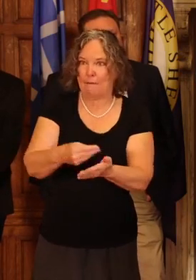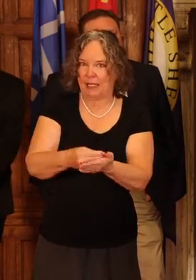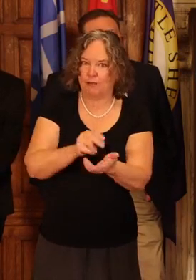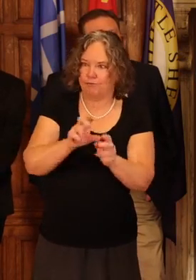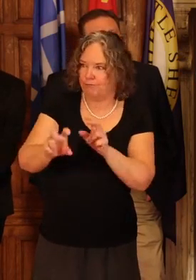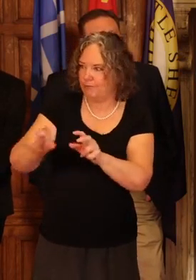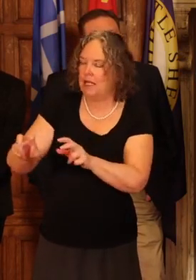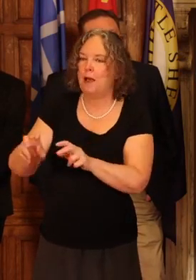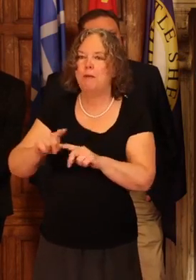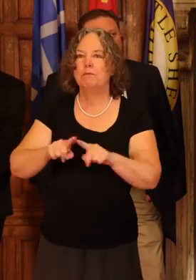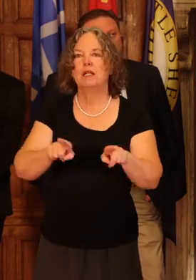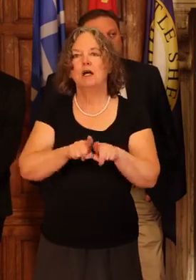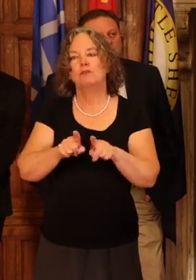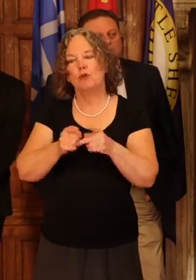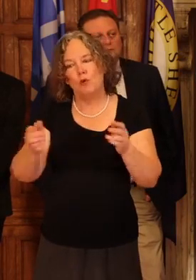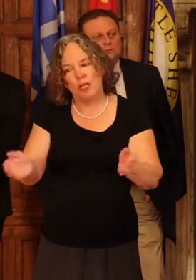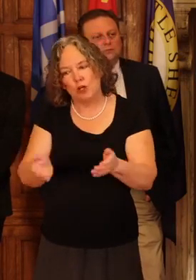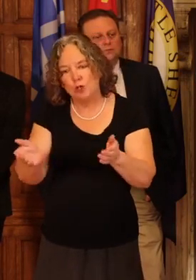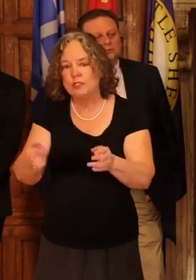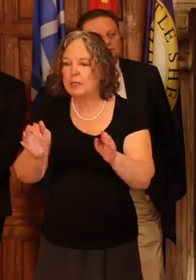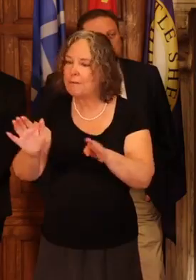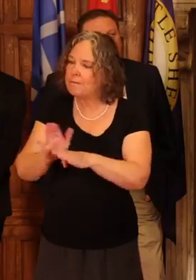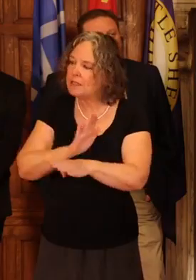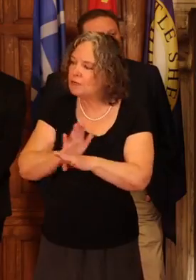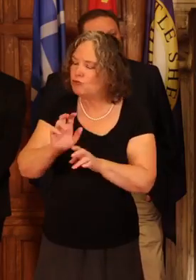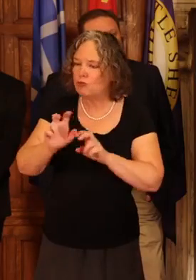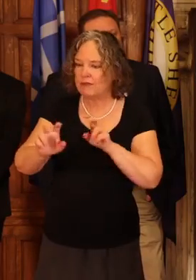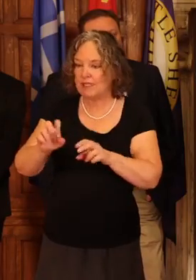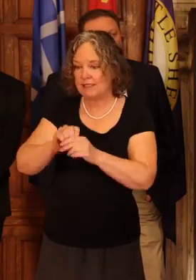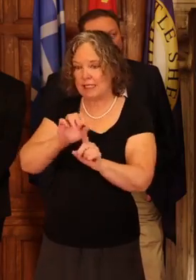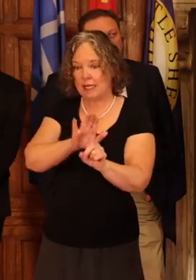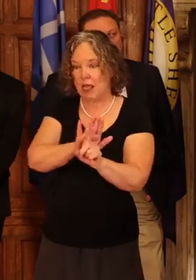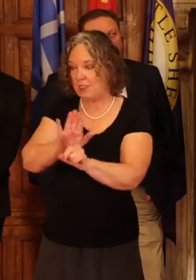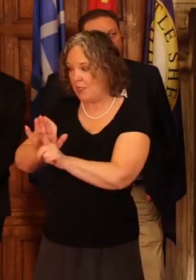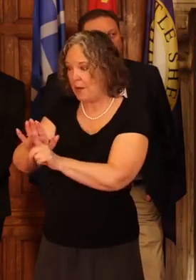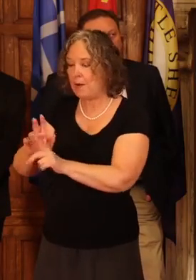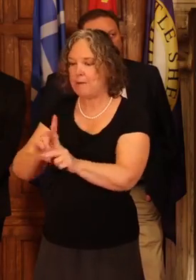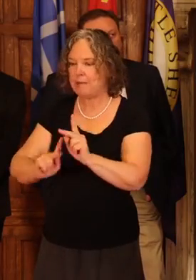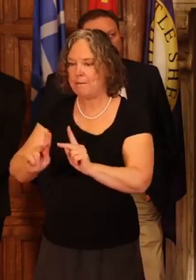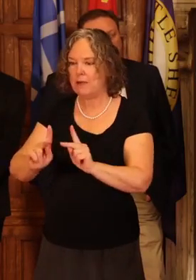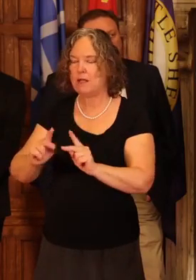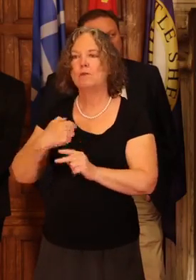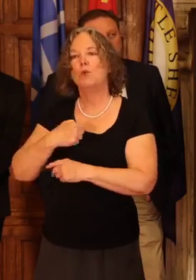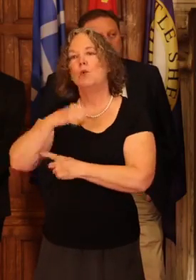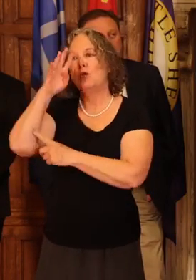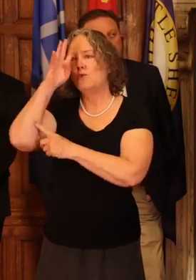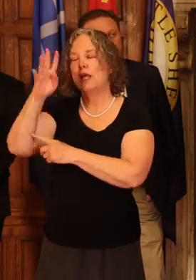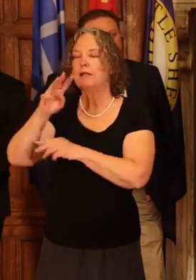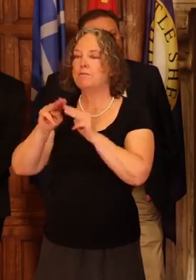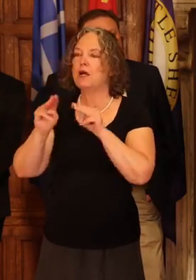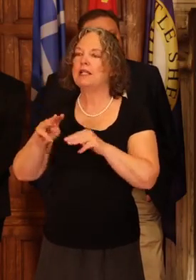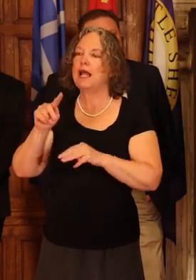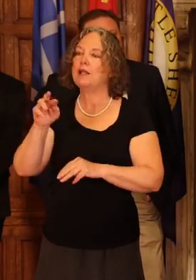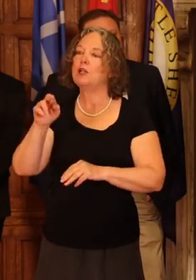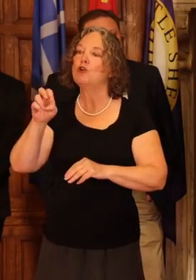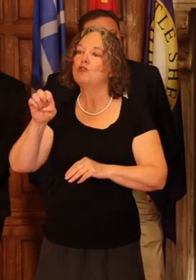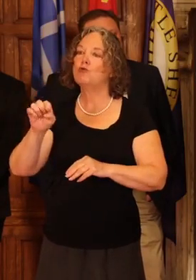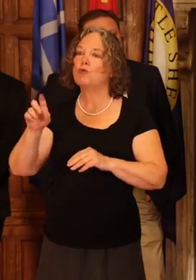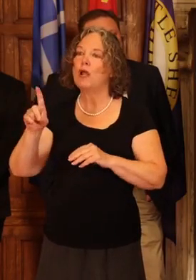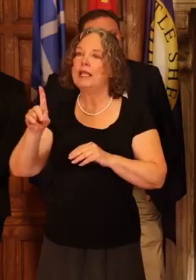also encouraging businesses to invest in their people. We created the Montana Trades